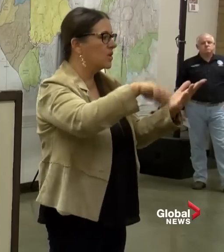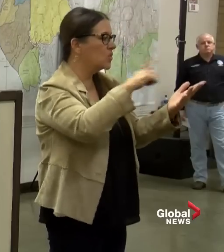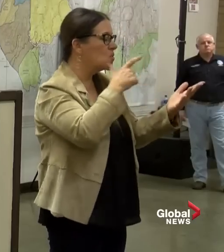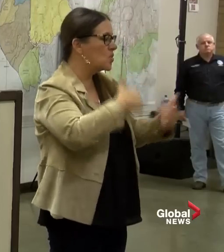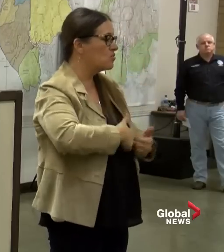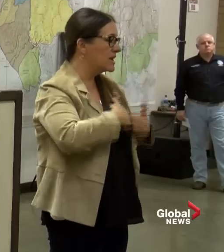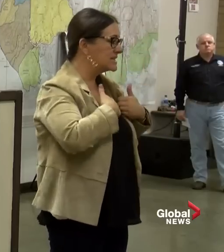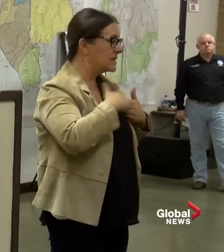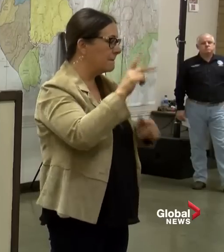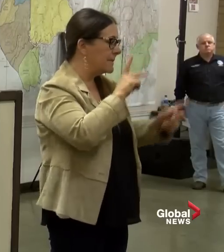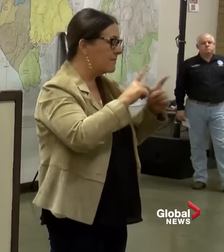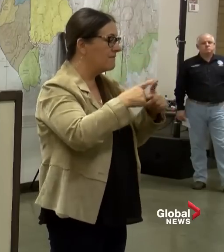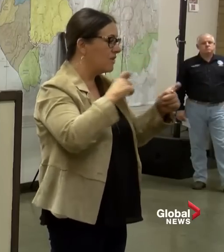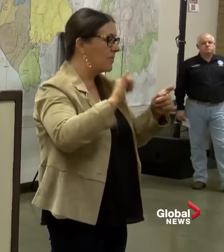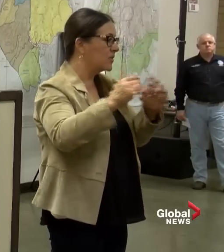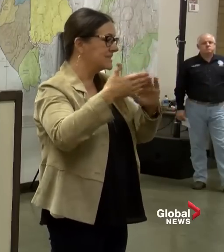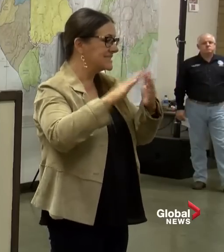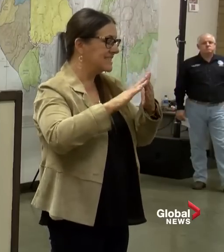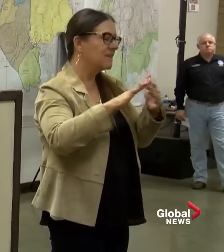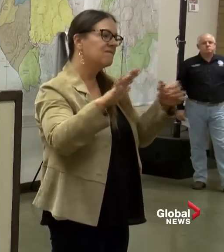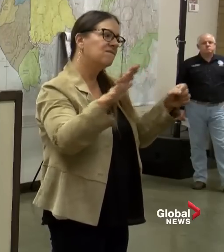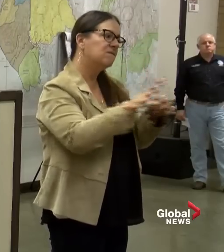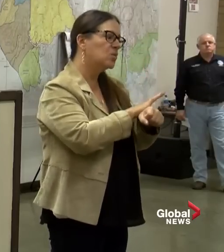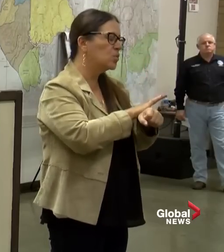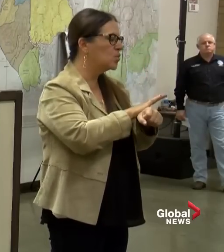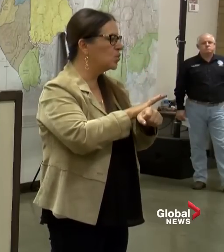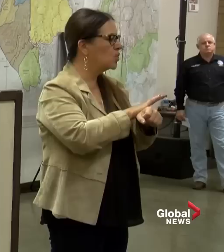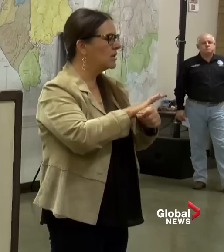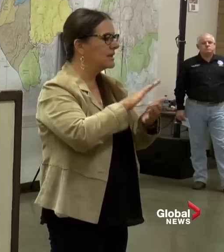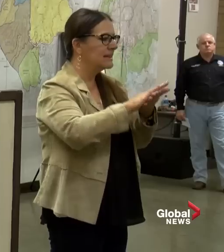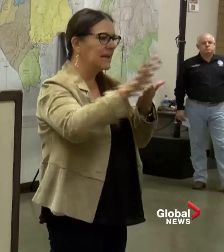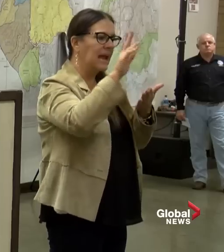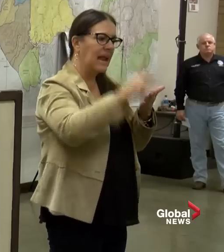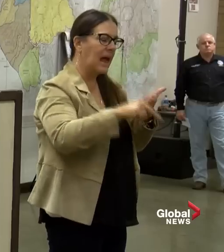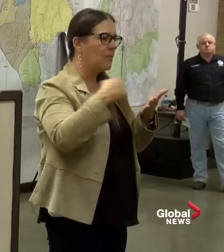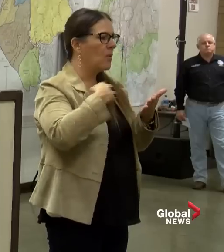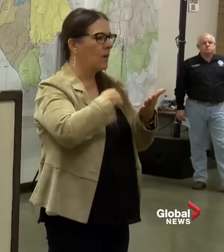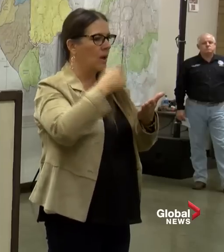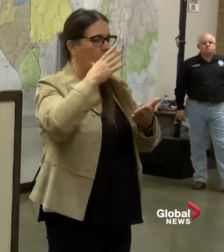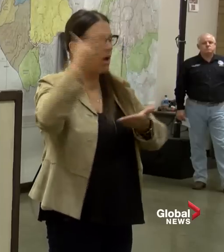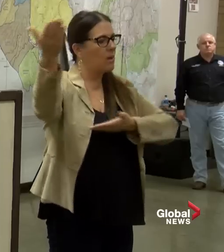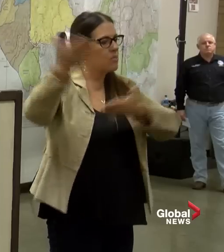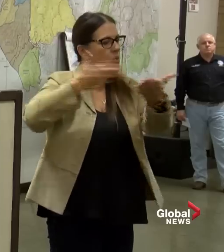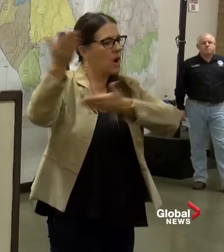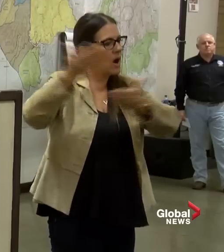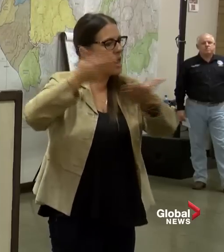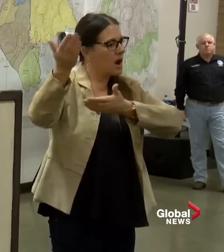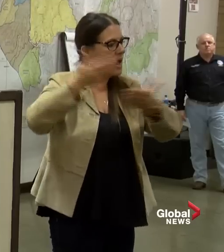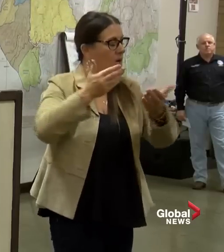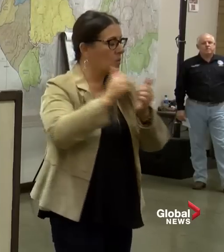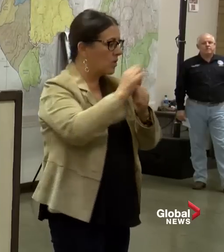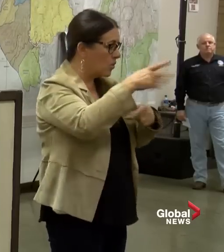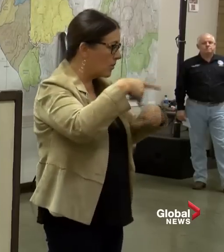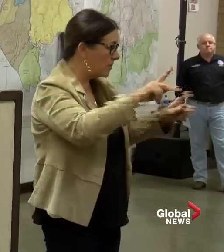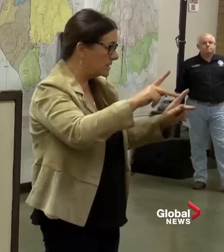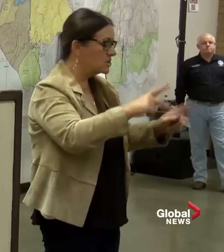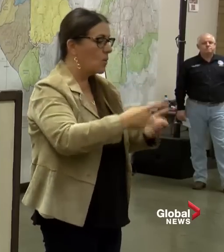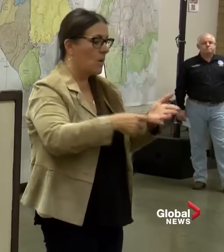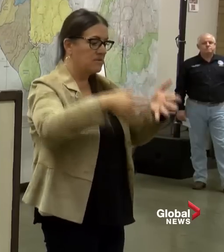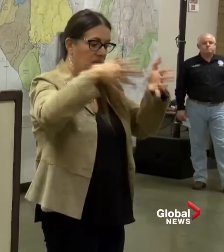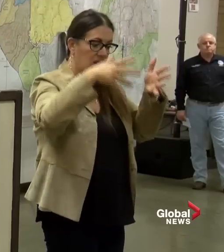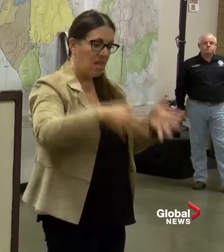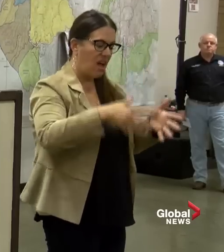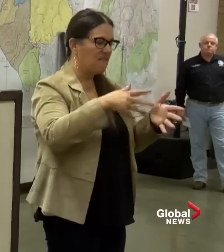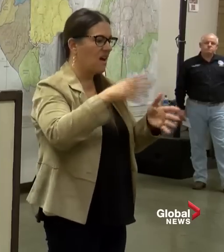our second phase, and that's the full debris cleanup, where we're going to be bringing crews forward and, with your permission, removing the remainder of